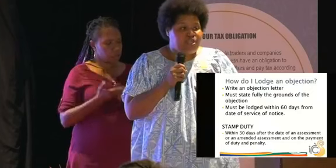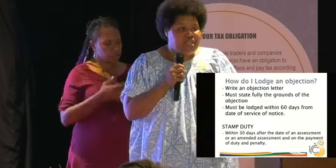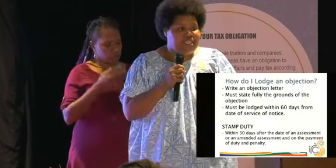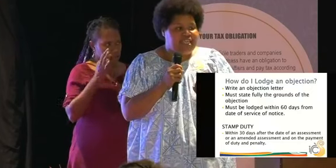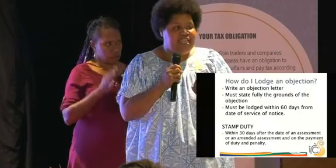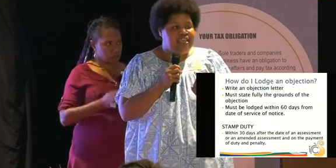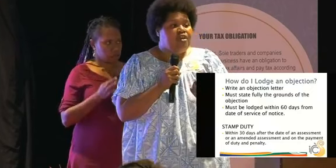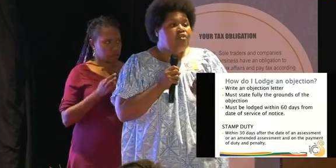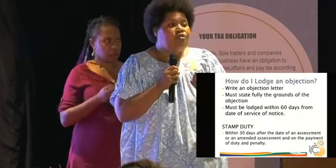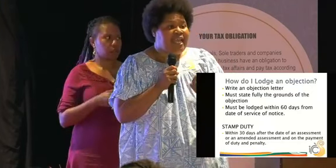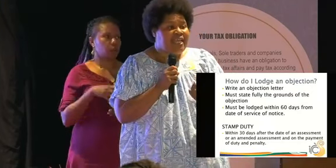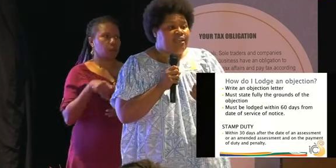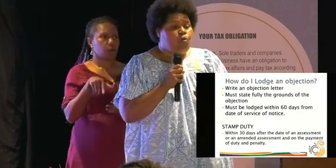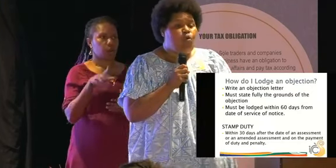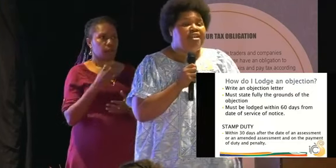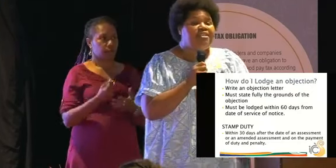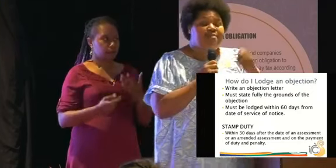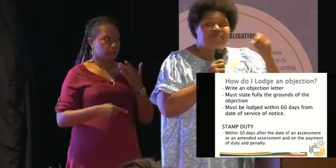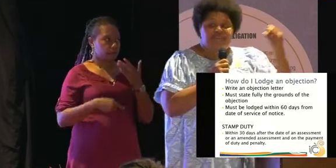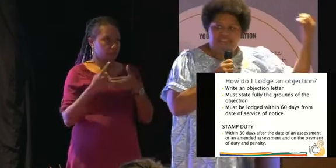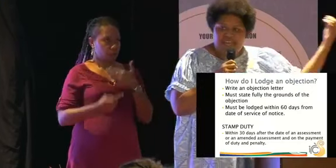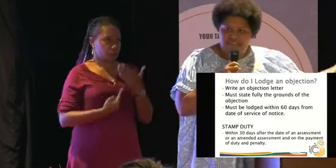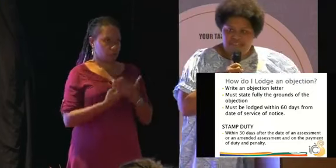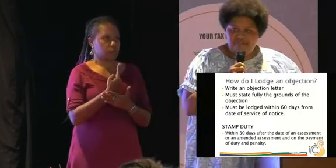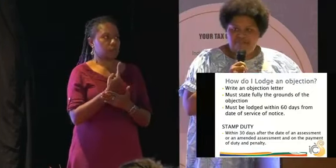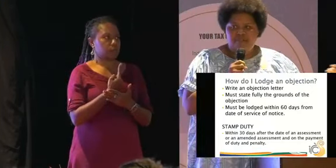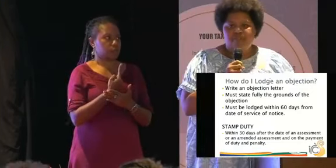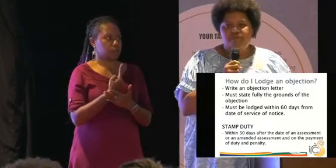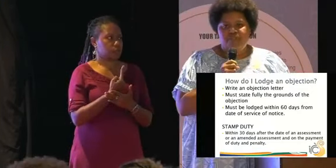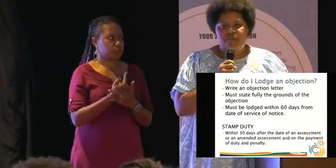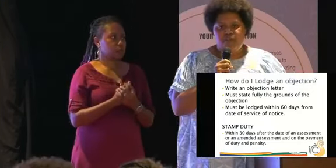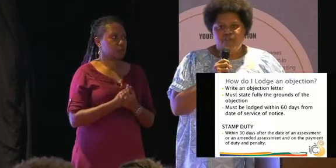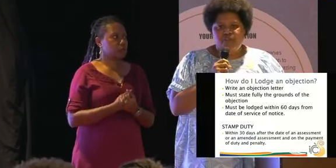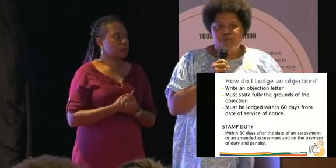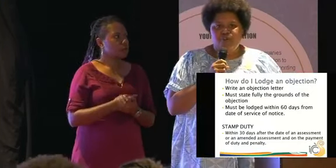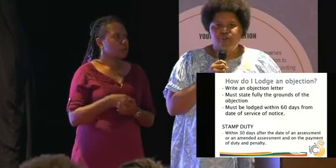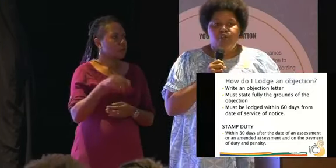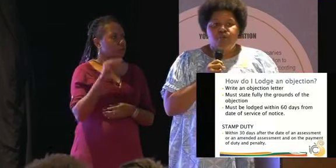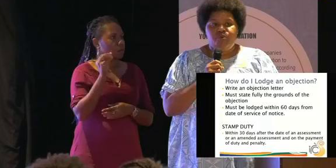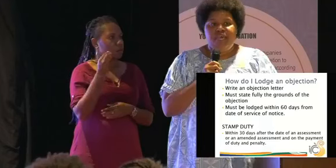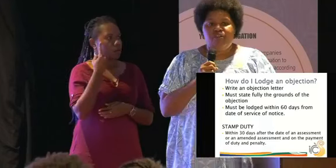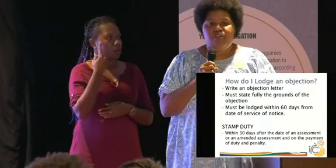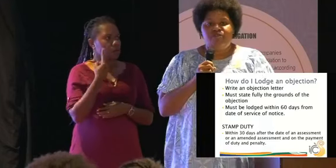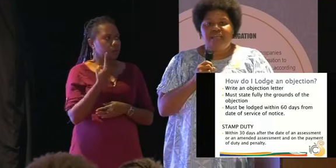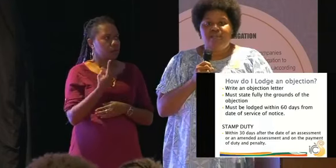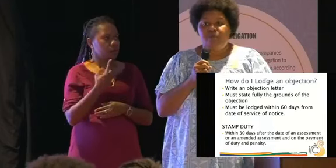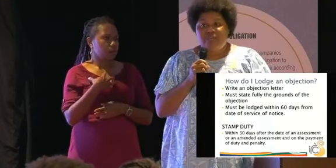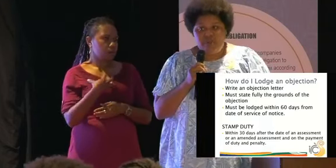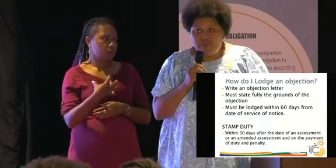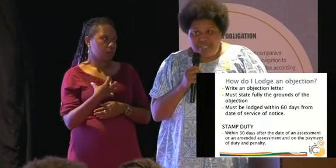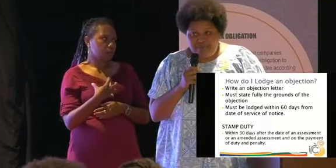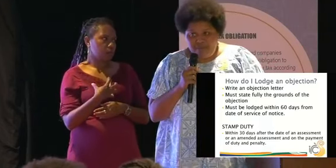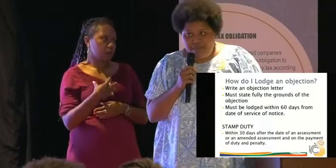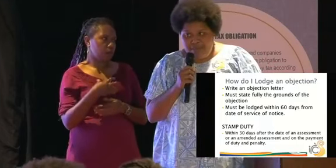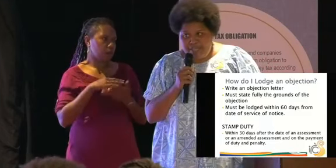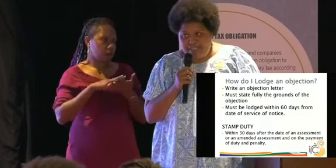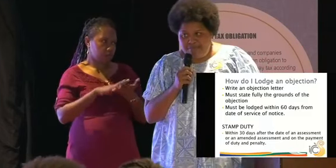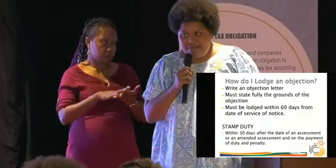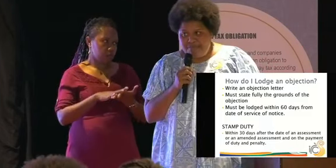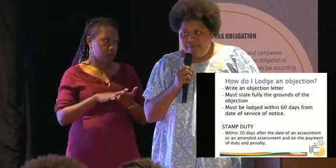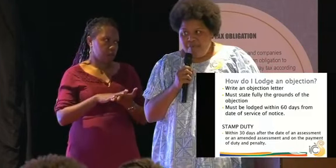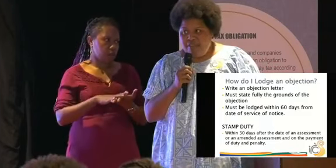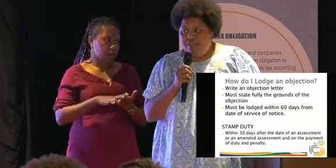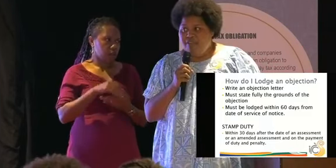the opportunity to take it one step further to the review tribunal. You cannot do that with a request for an